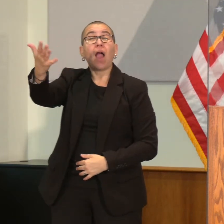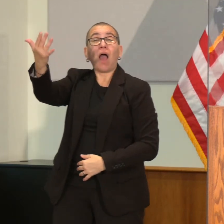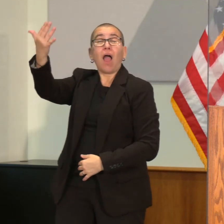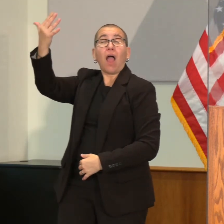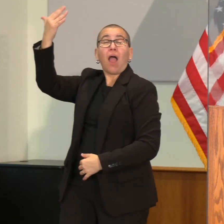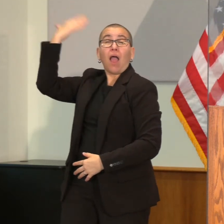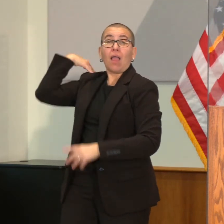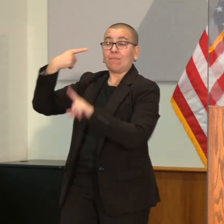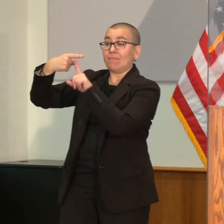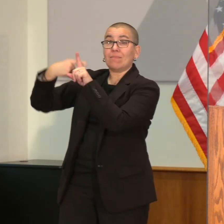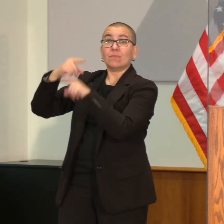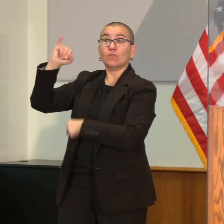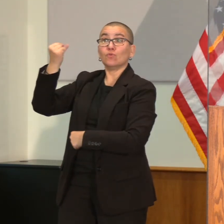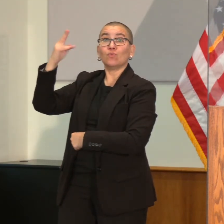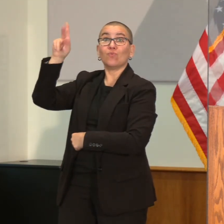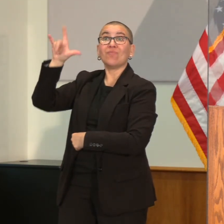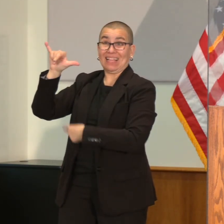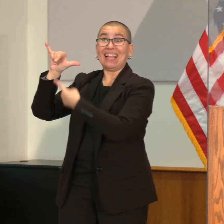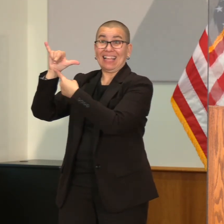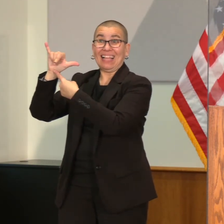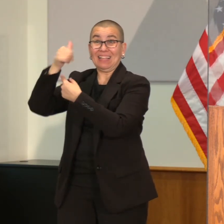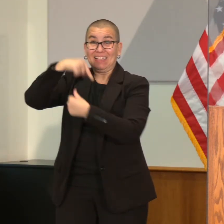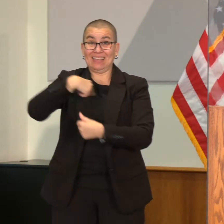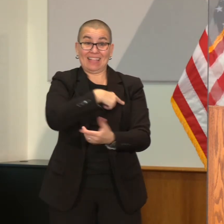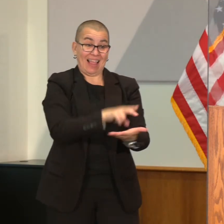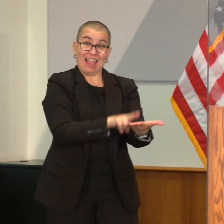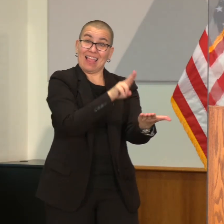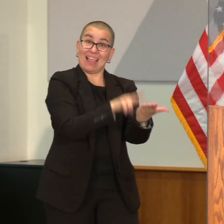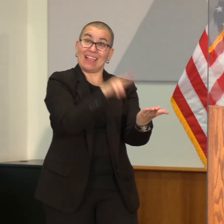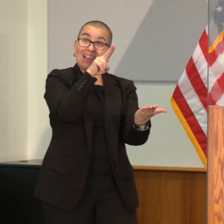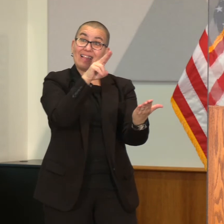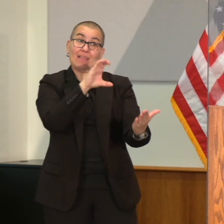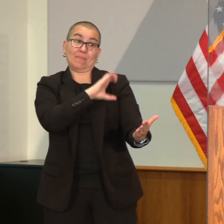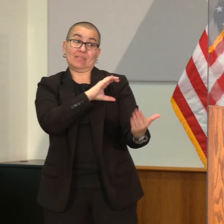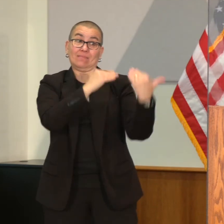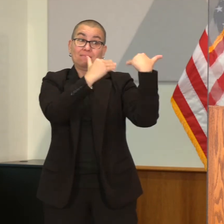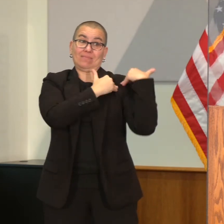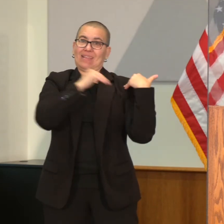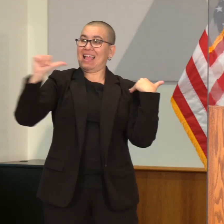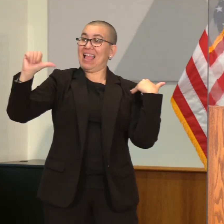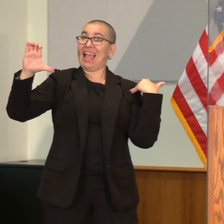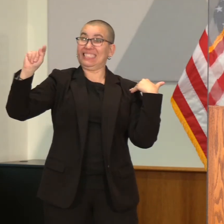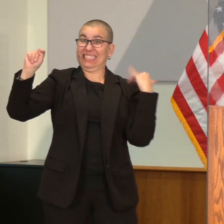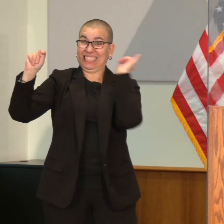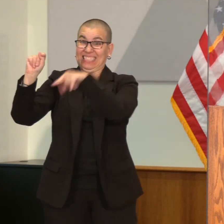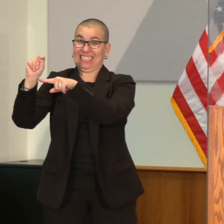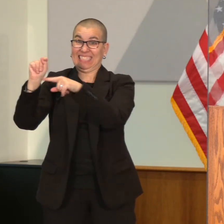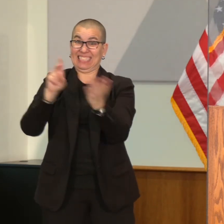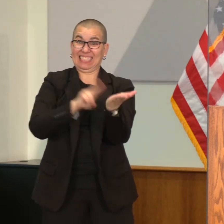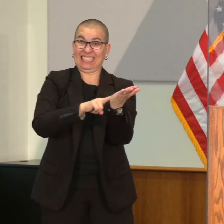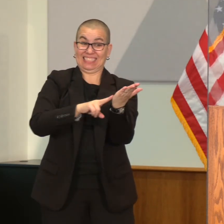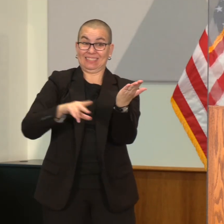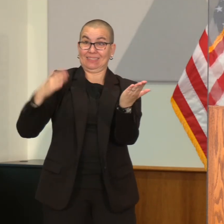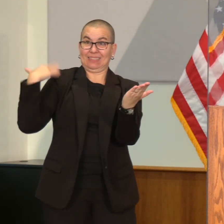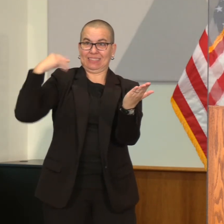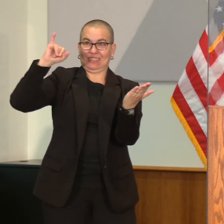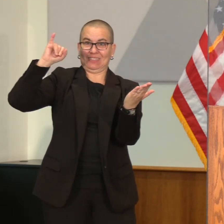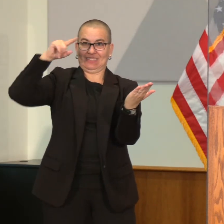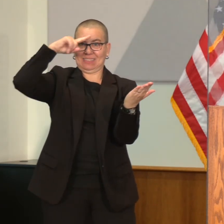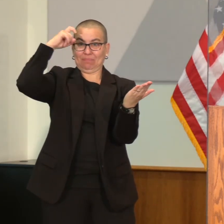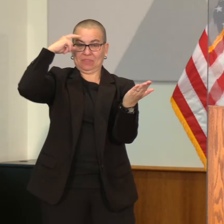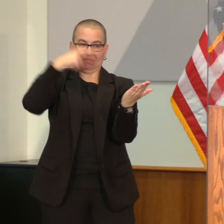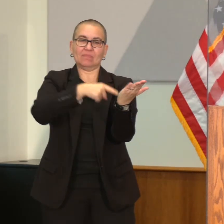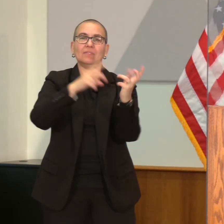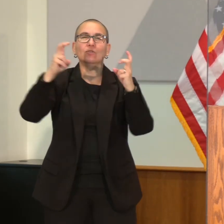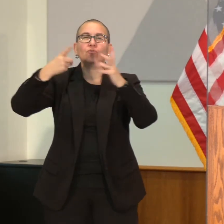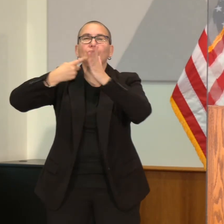of the Police Accountability Act of 2020. We said then that it was a first step. It was the bare minimum of what Senate Republicans